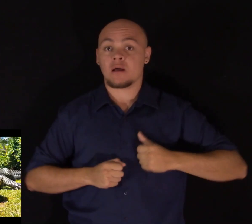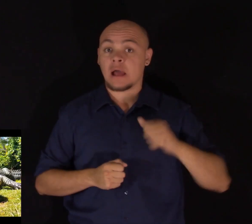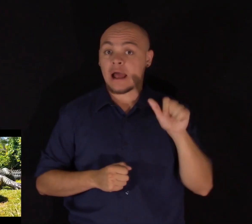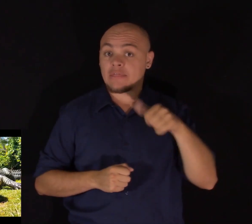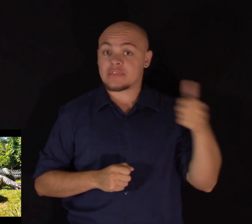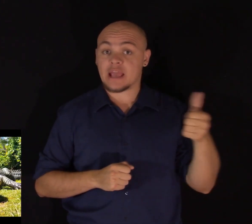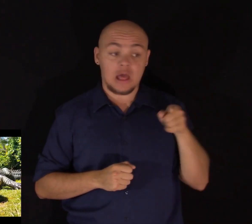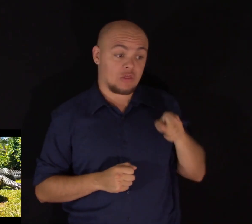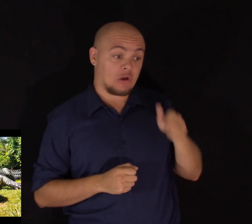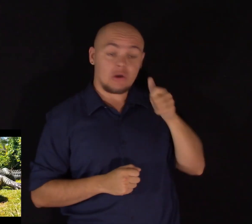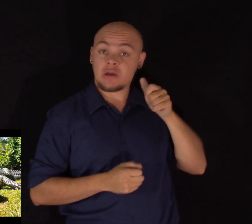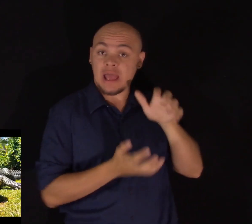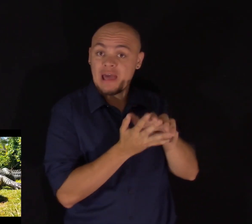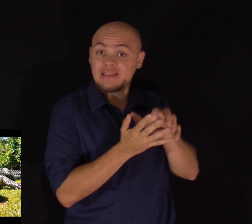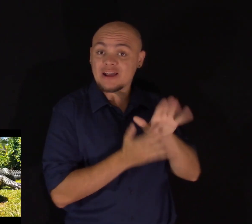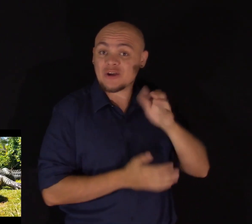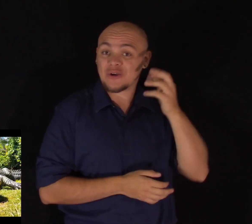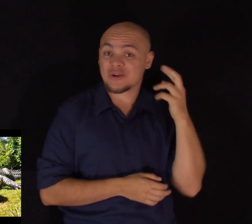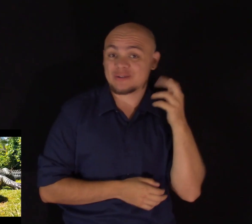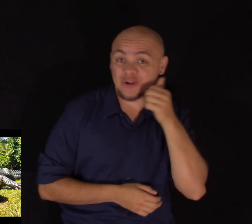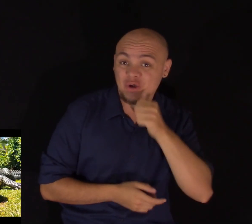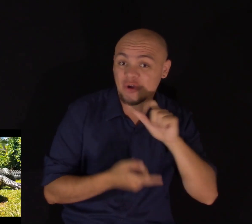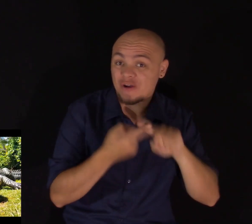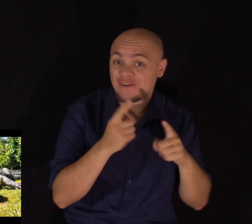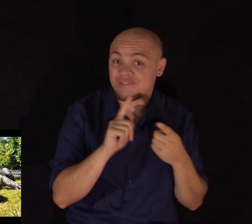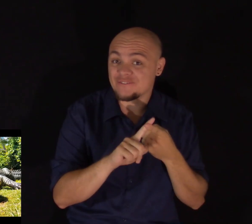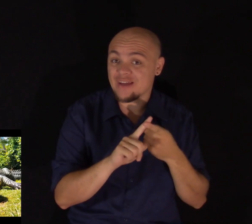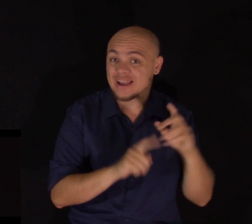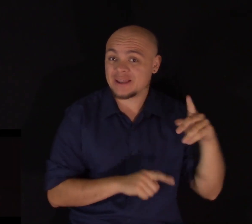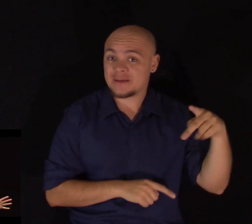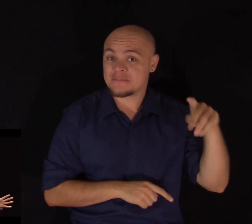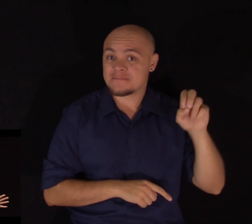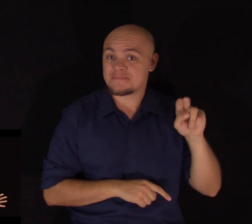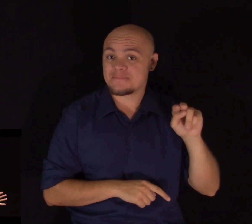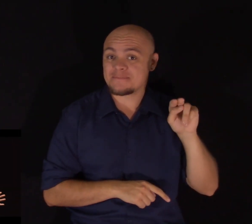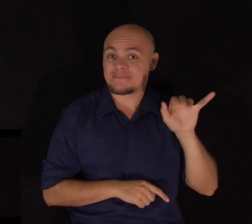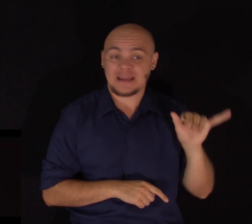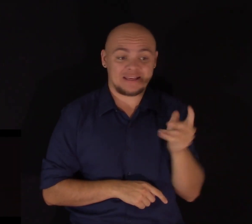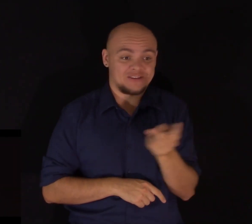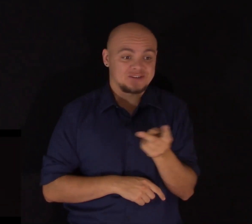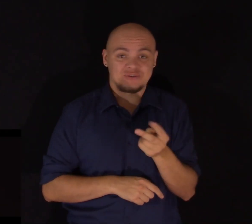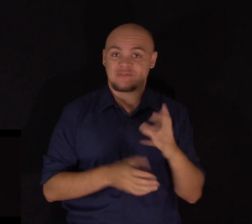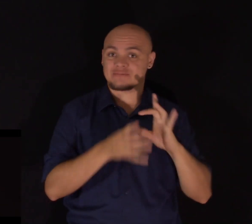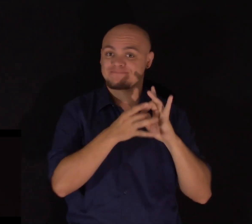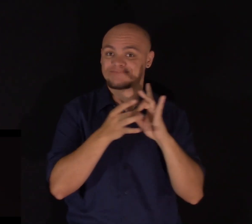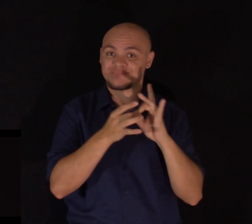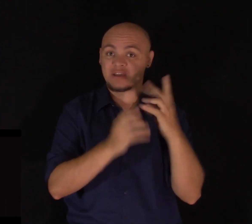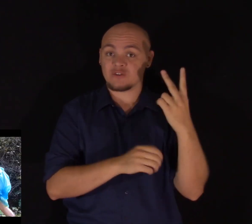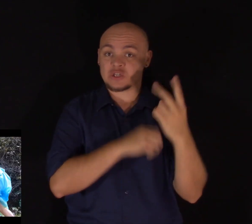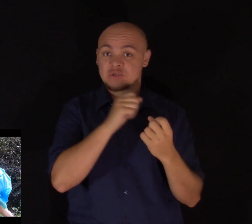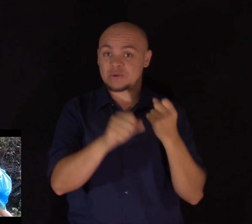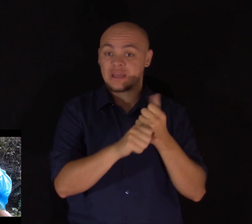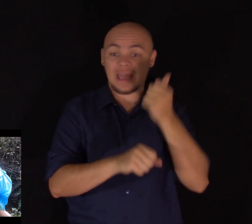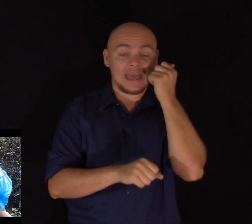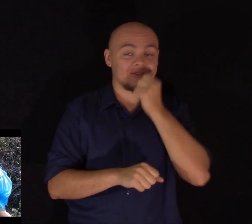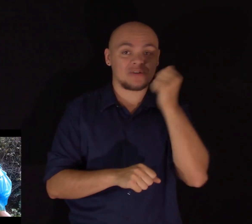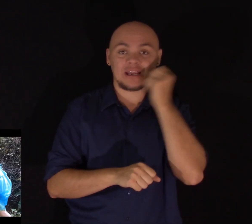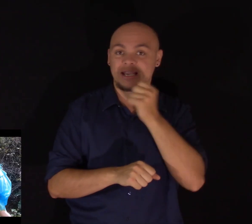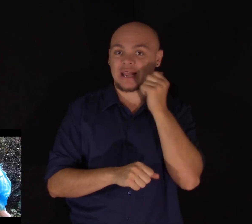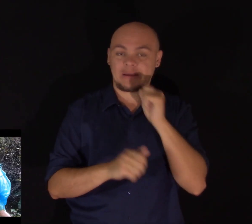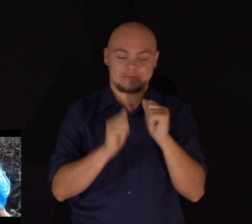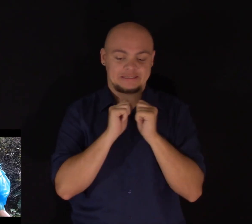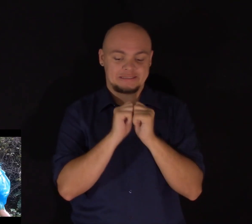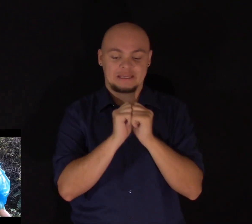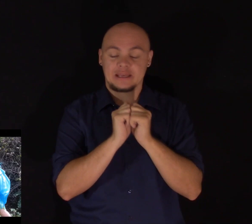alligator, that's his girlfriend Penny, and he's been with her for 2 years. Blackwater and I spend time together every day. We go on